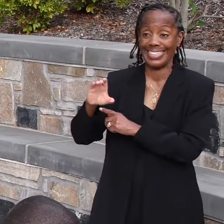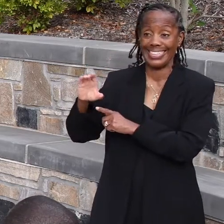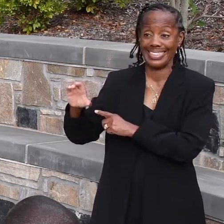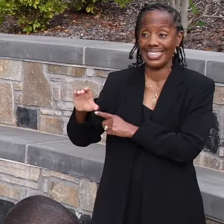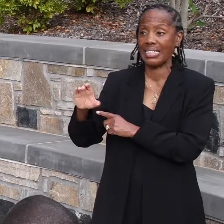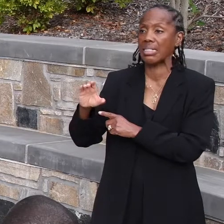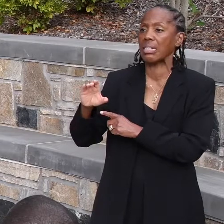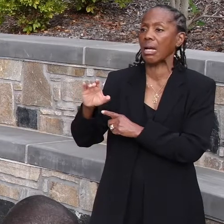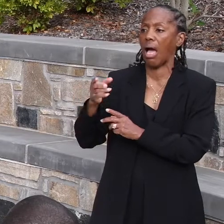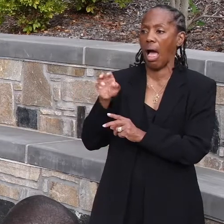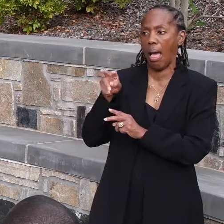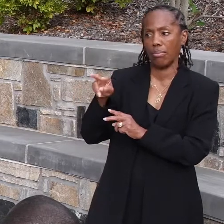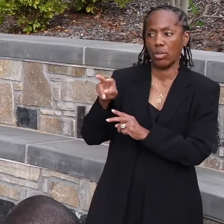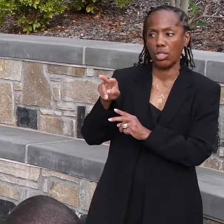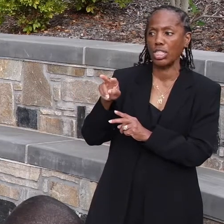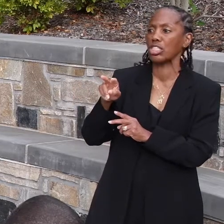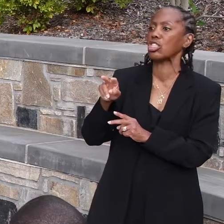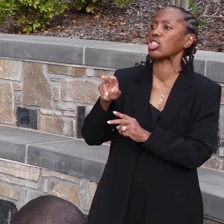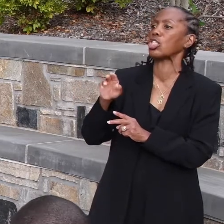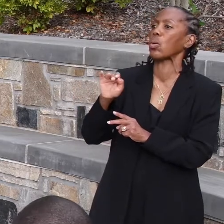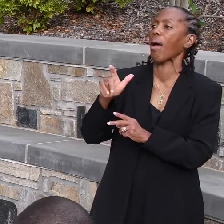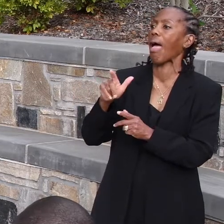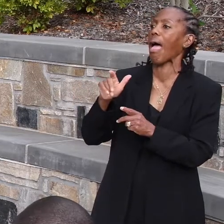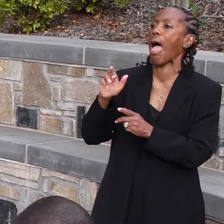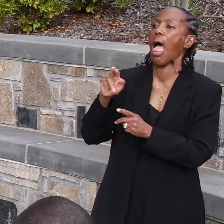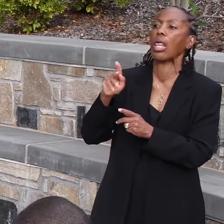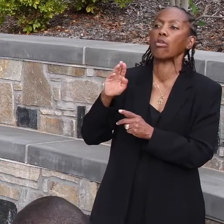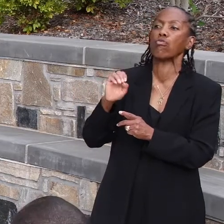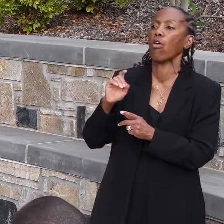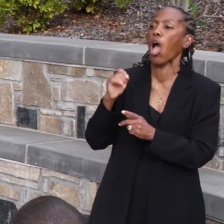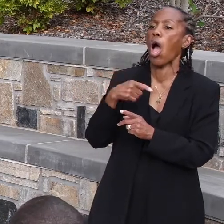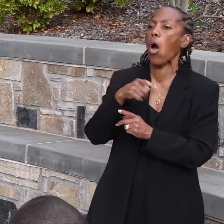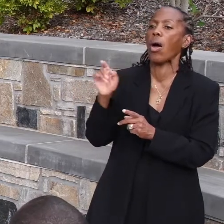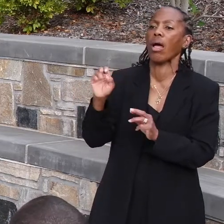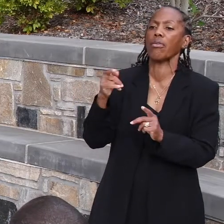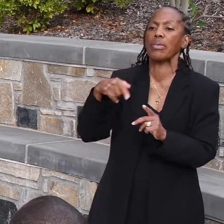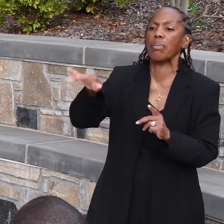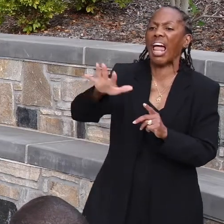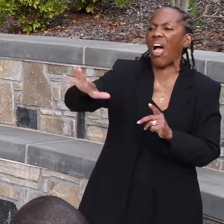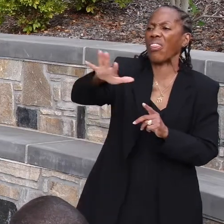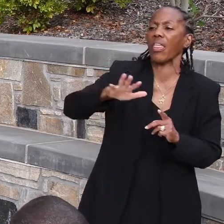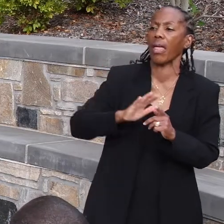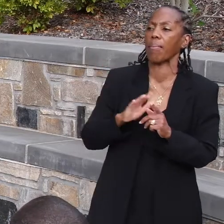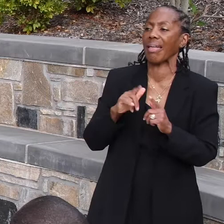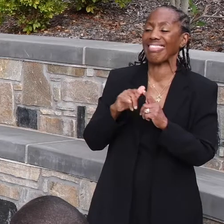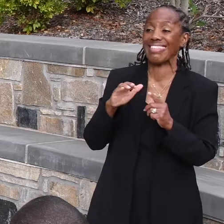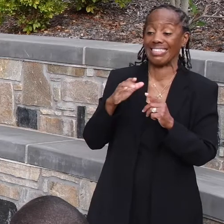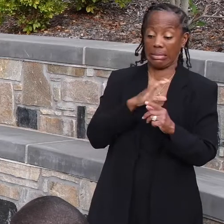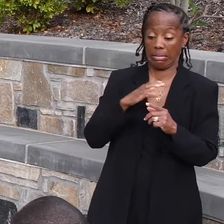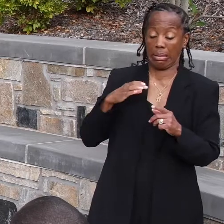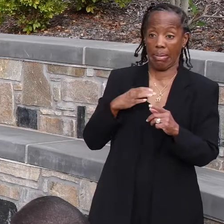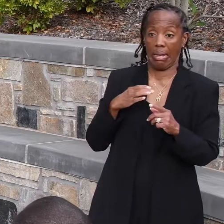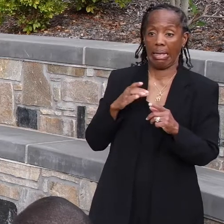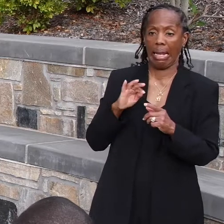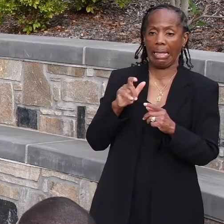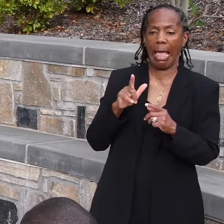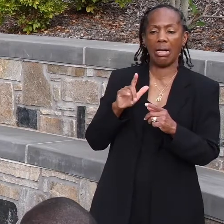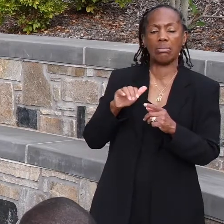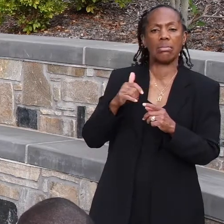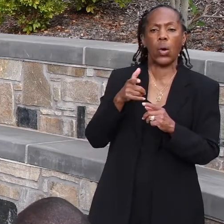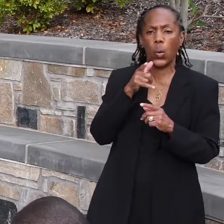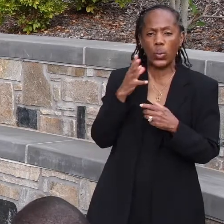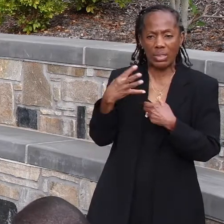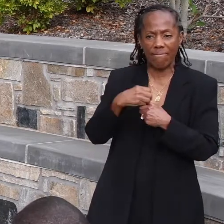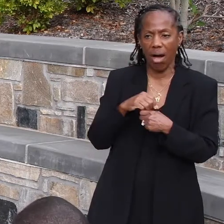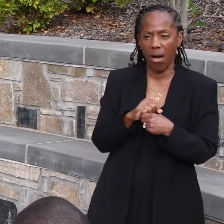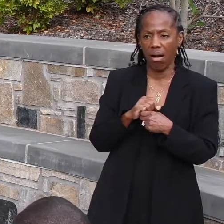and Jack, I'm looking at you, and Al, and Ro, and a lot of other people, but this committee or council is made up of people